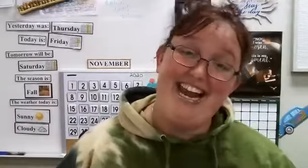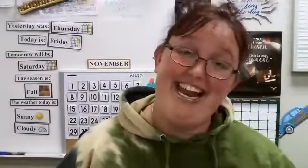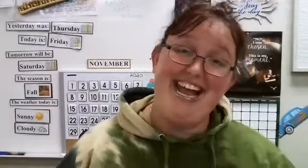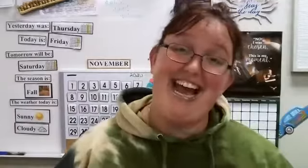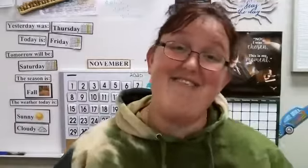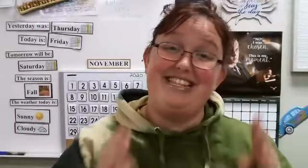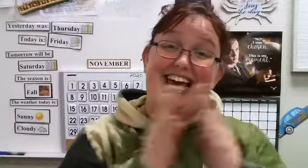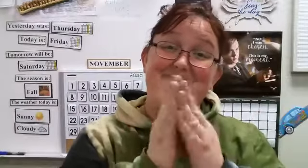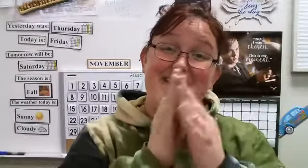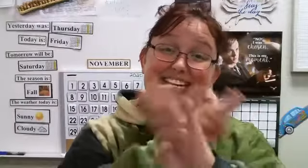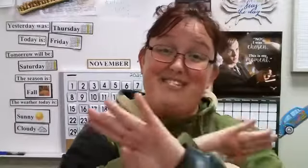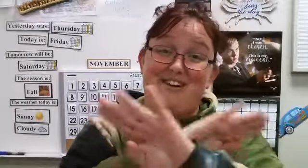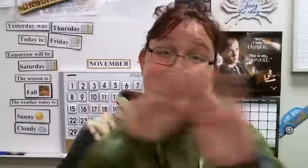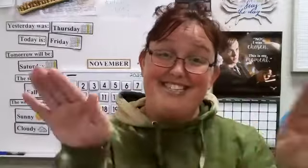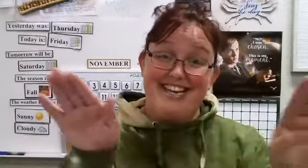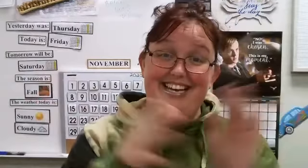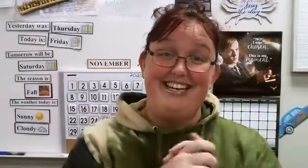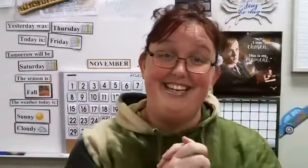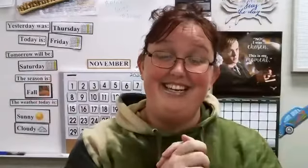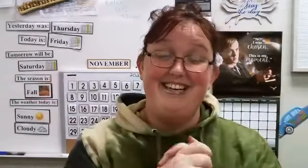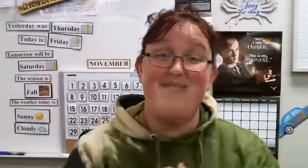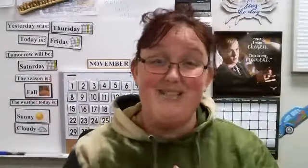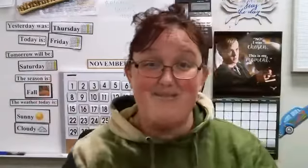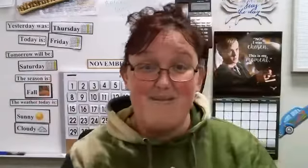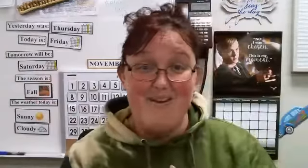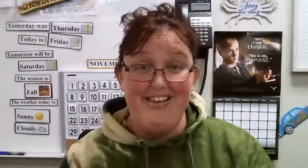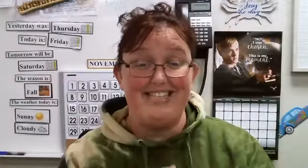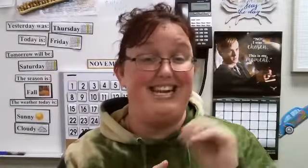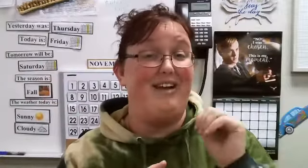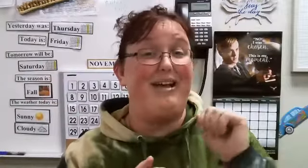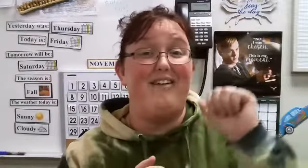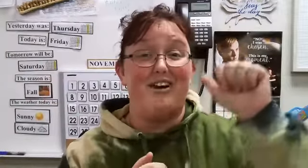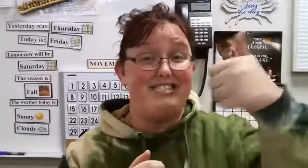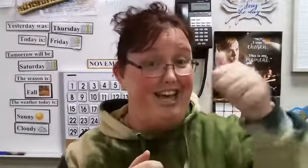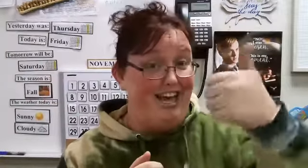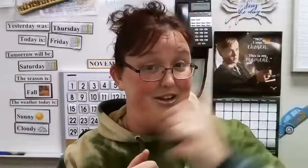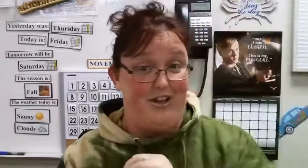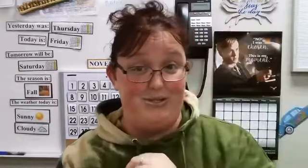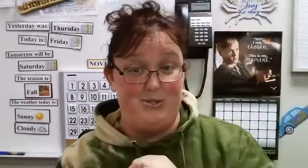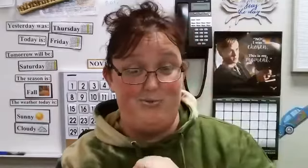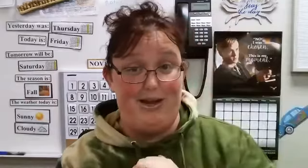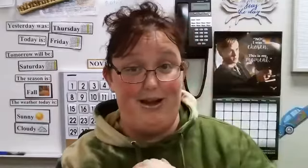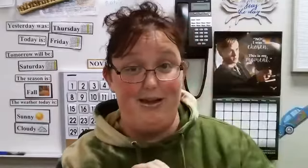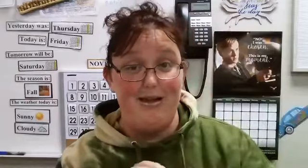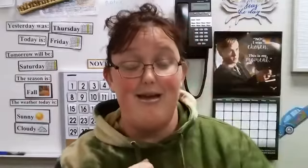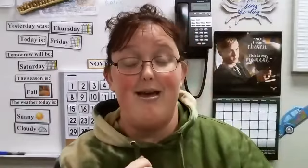Alrighty, and with that, meeting is all done. Please remember that today we have our 10 o'clock Zoom meeting,